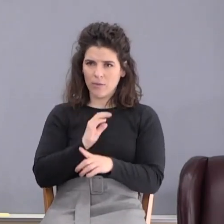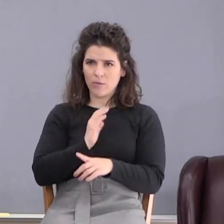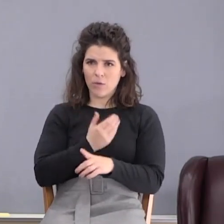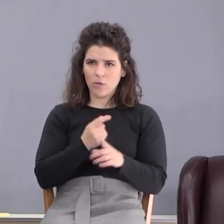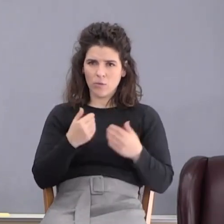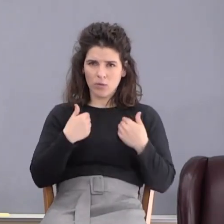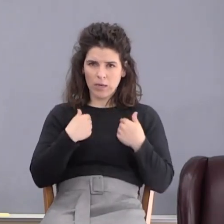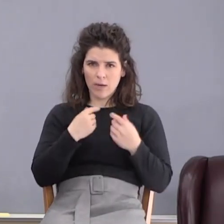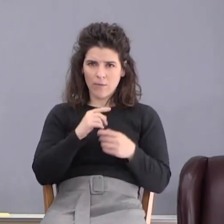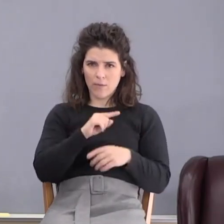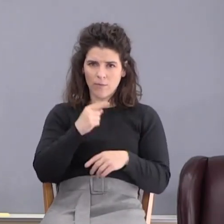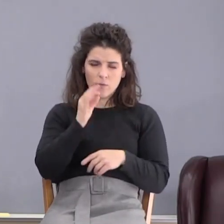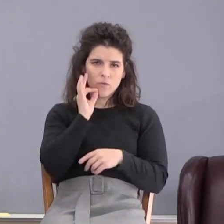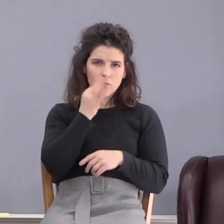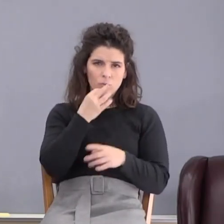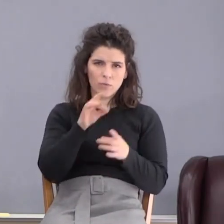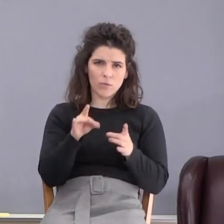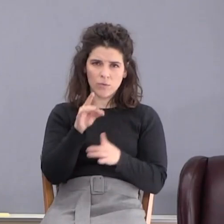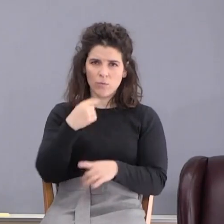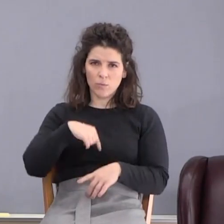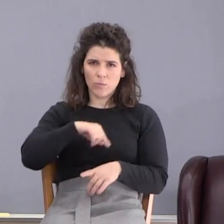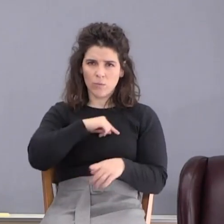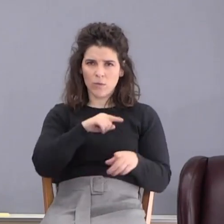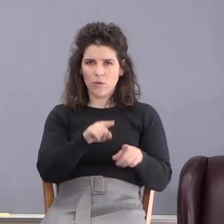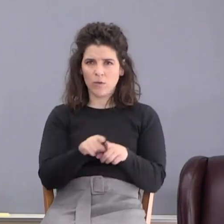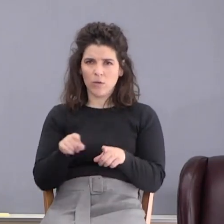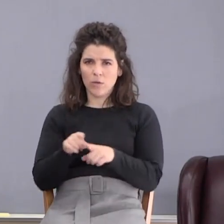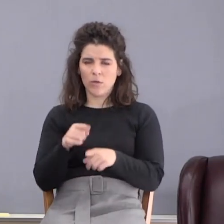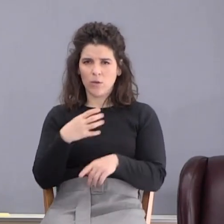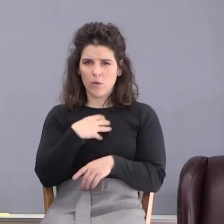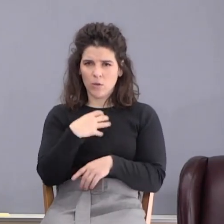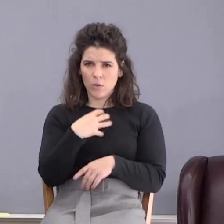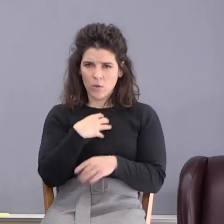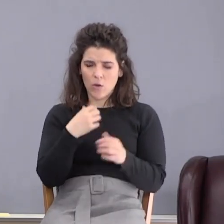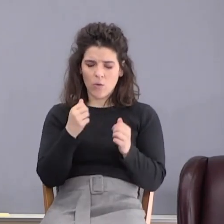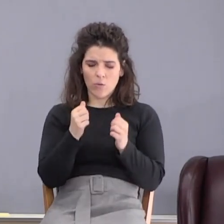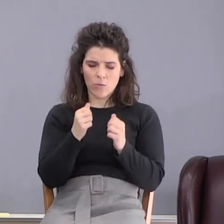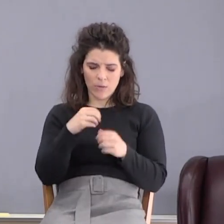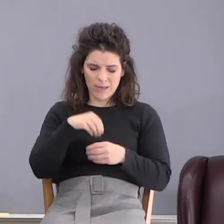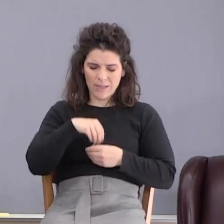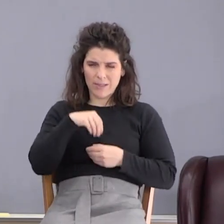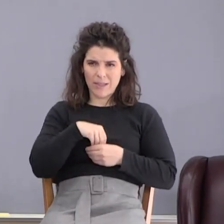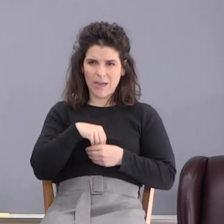the Spirit, even we ourselves groan within